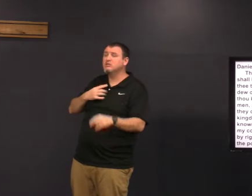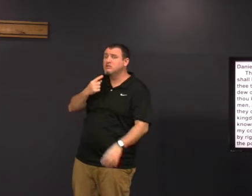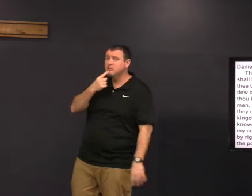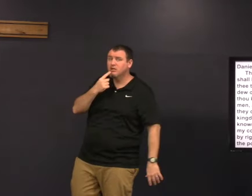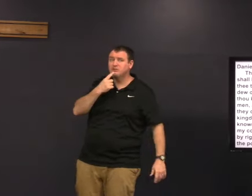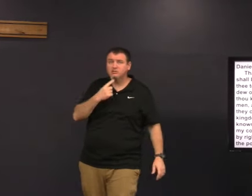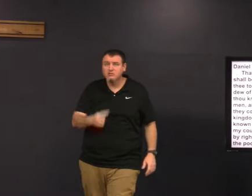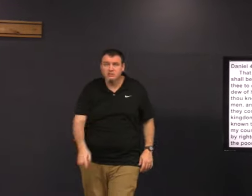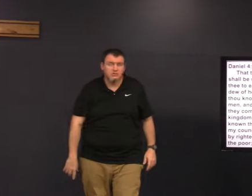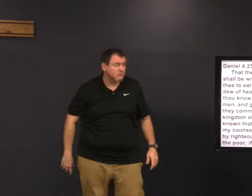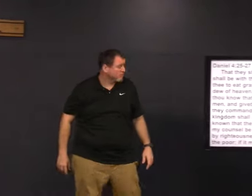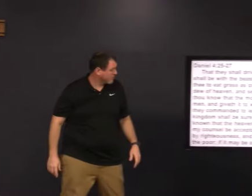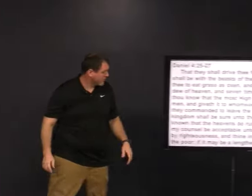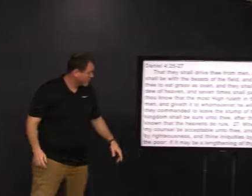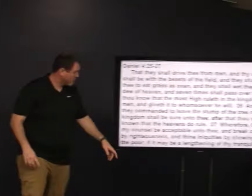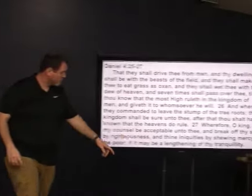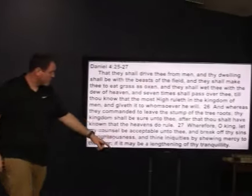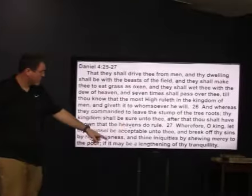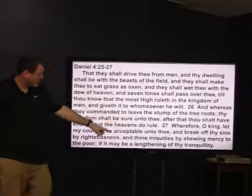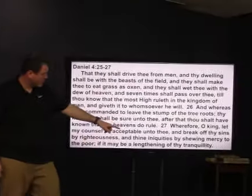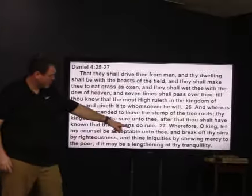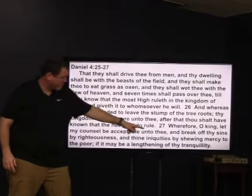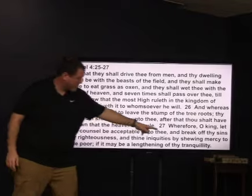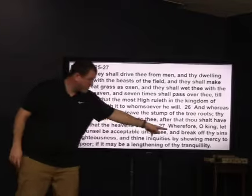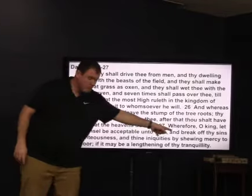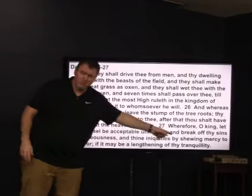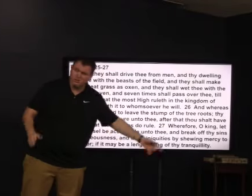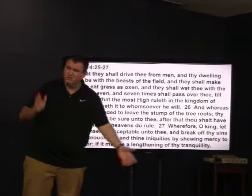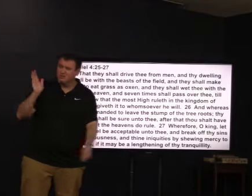doesn't say, spare me. He says, wherefore,